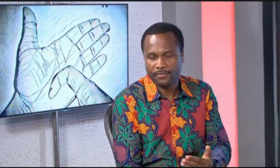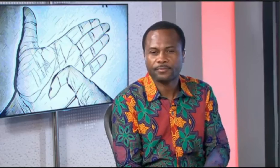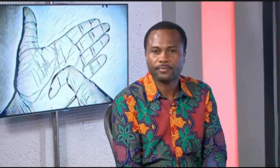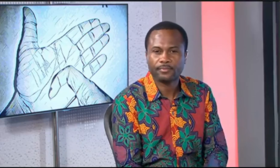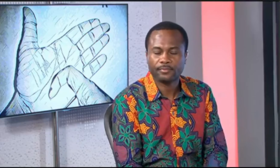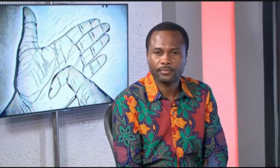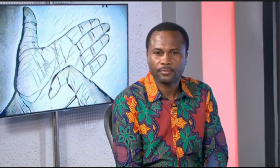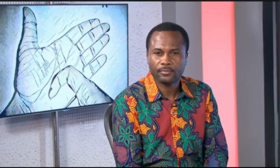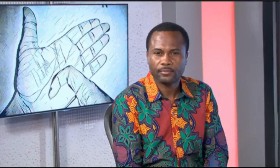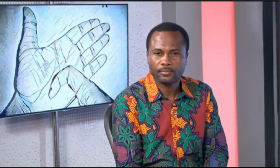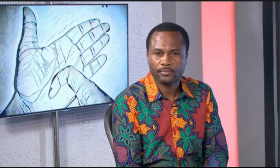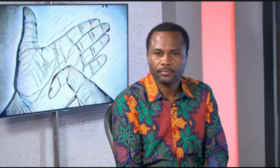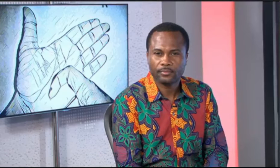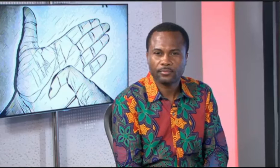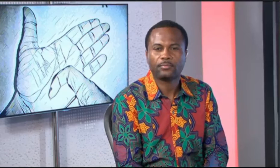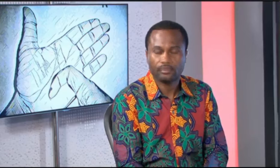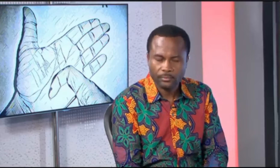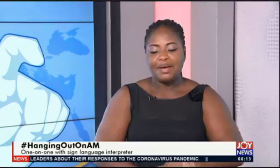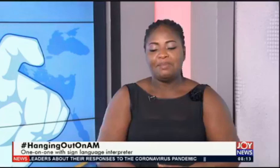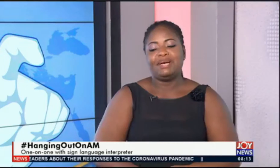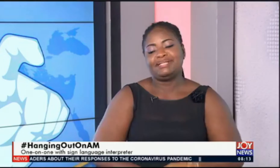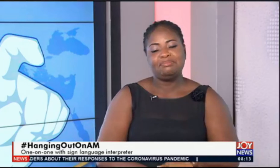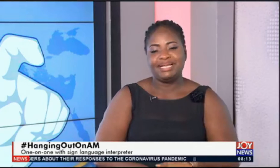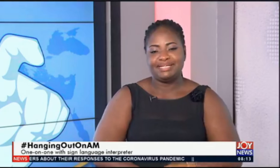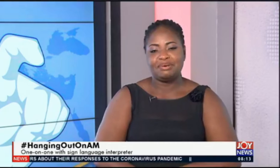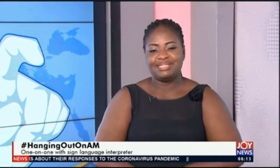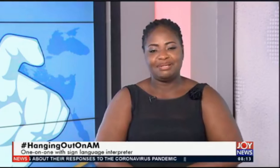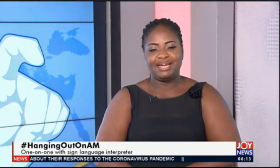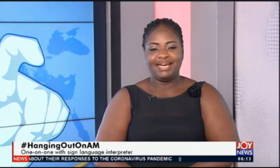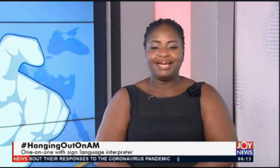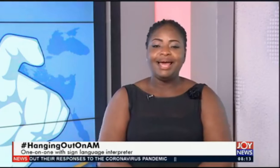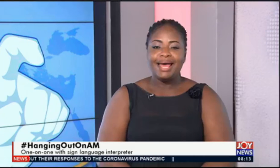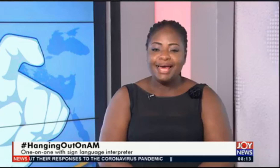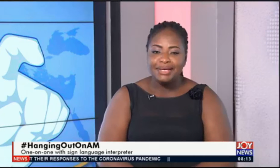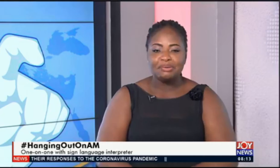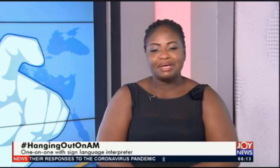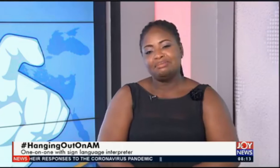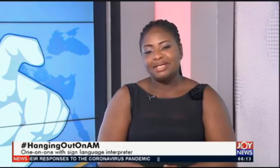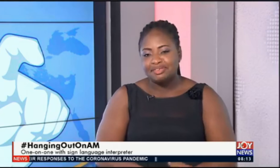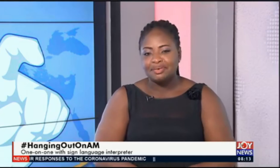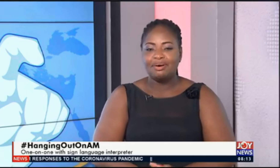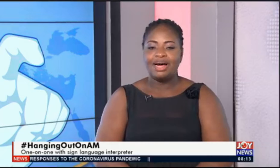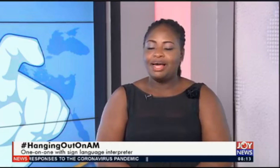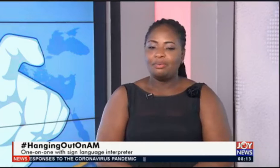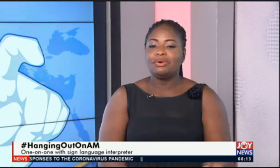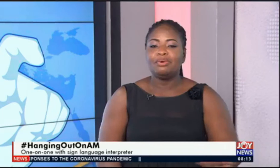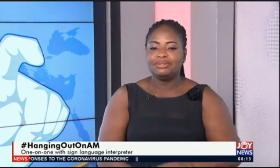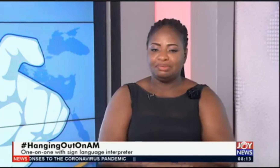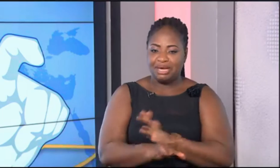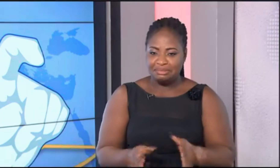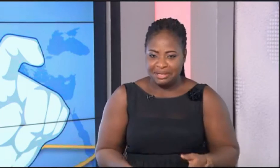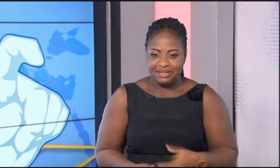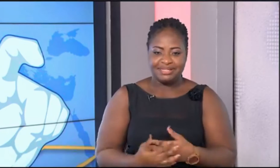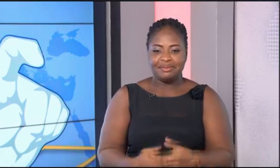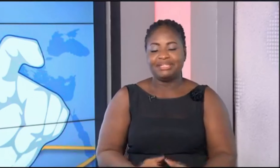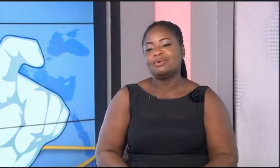have? For my mom, she was okay. But my siblings, they were like, hey, you become deaf, or we don't want you to